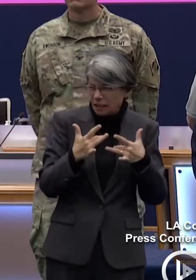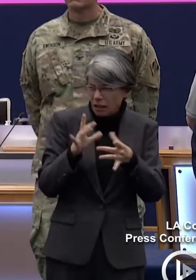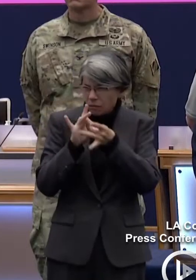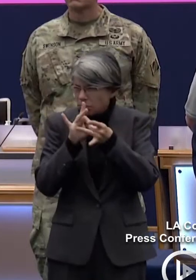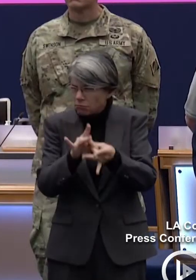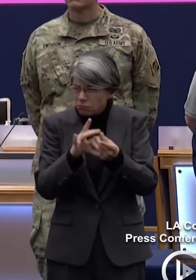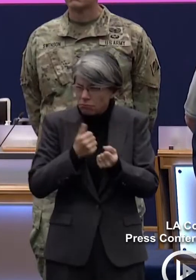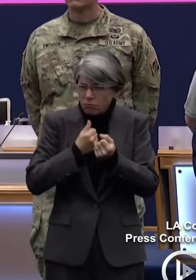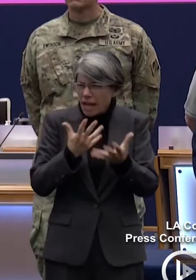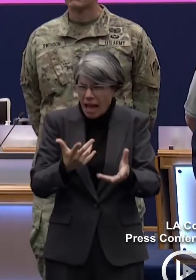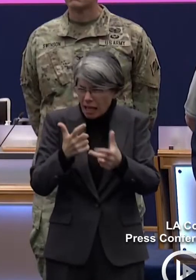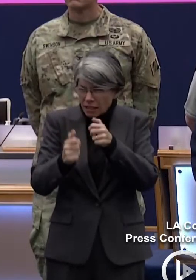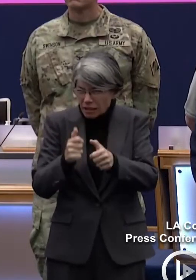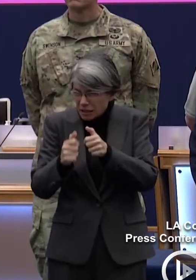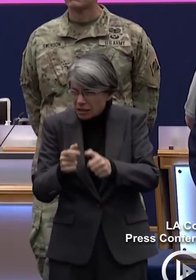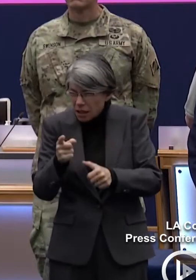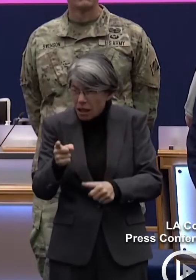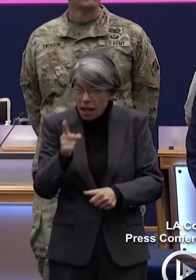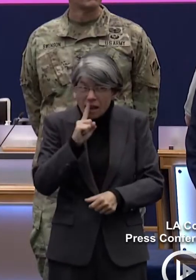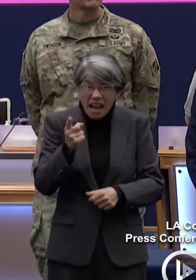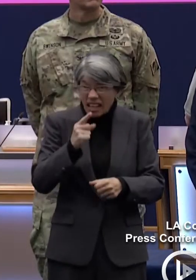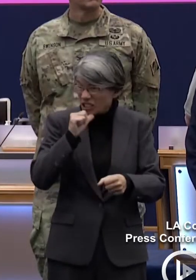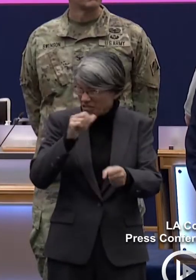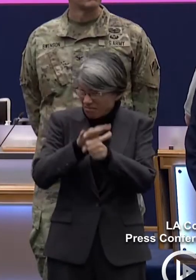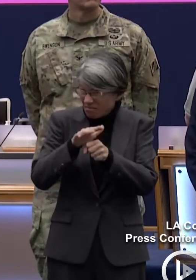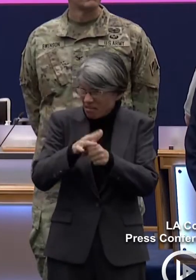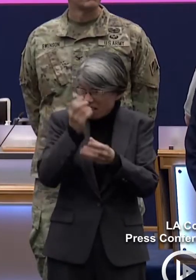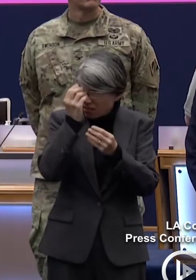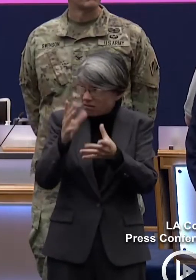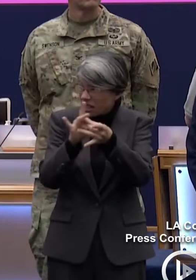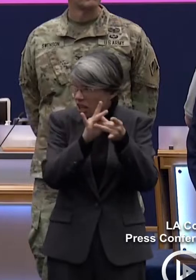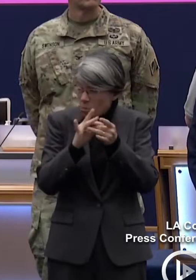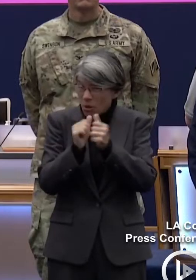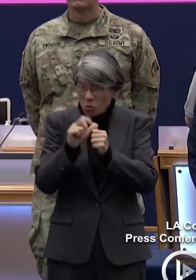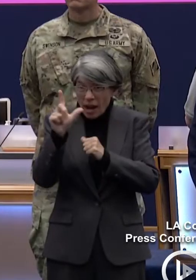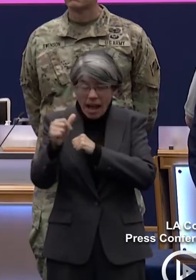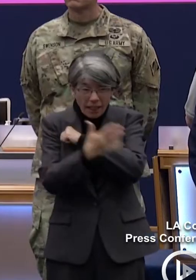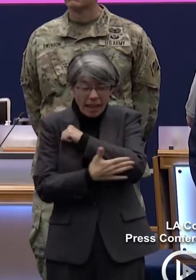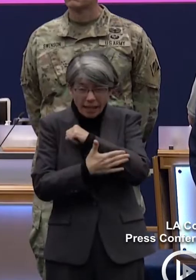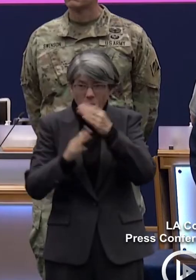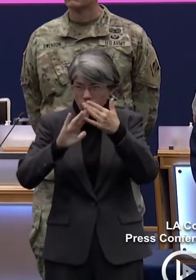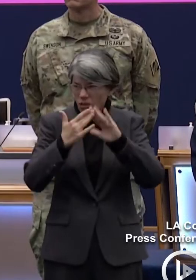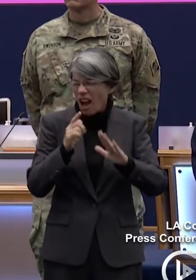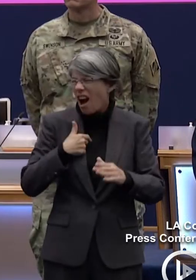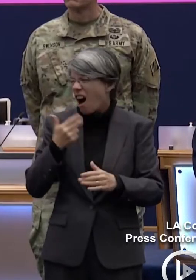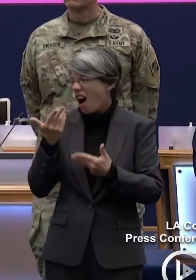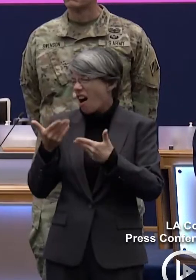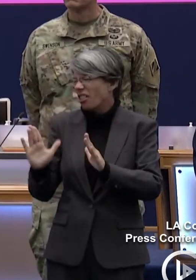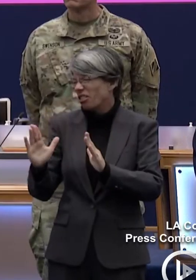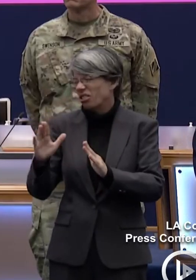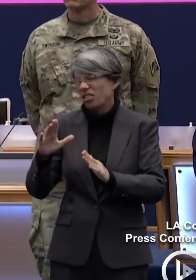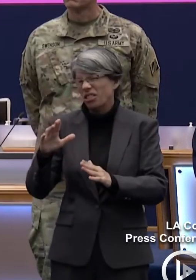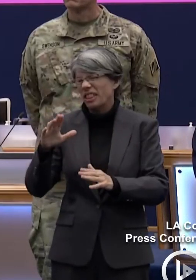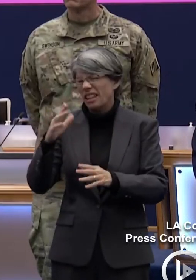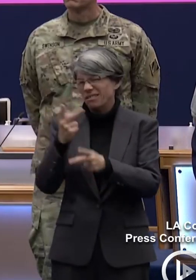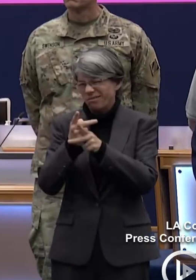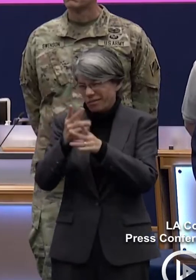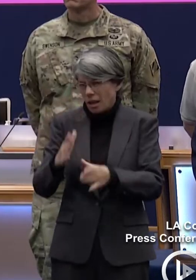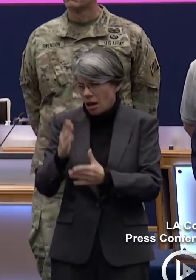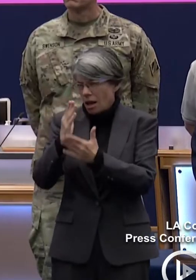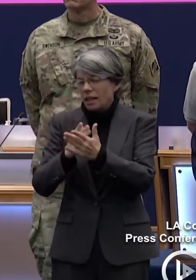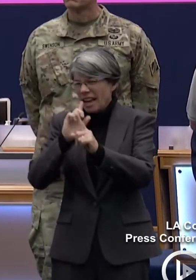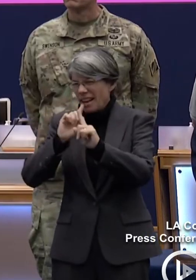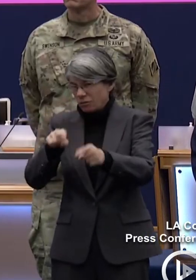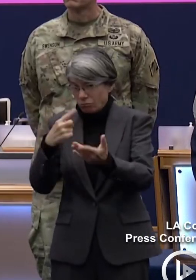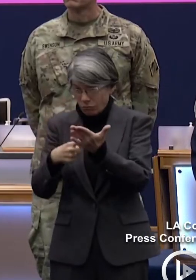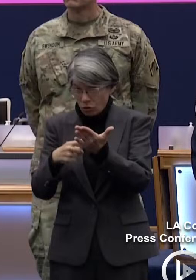in some text messages. Is there a lack of unity between LA City and County? Well, I'll let Supervisor Horvath address the last part of your question, but